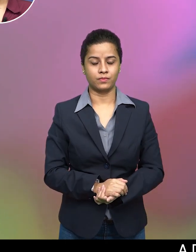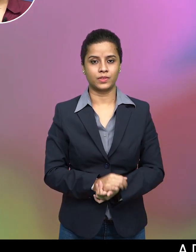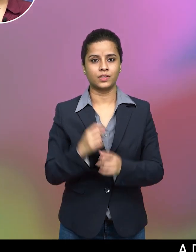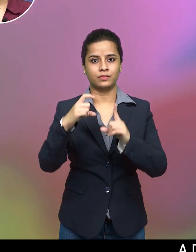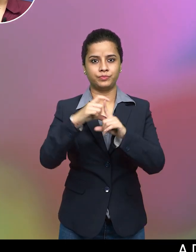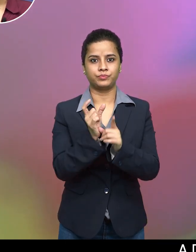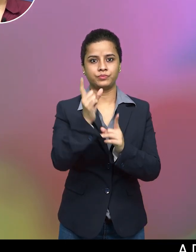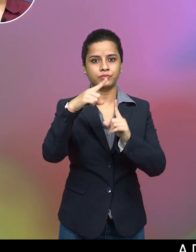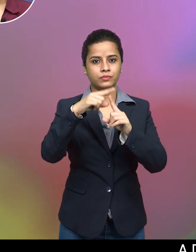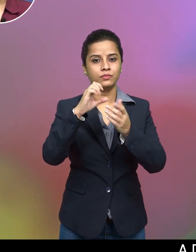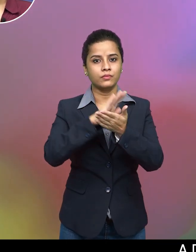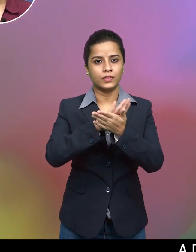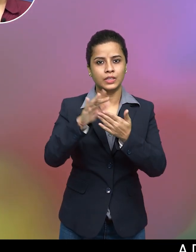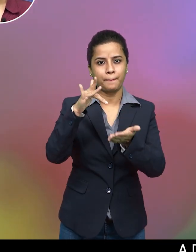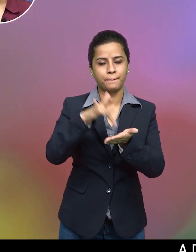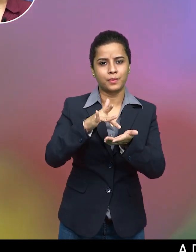A Dutch scientist,